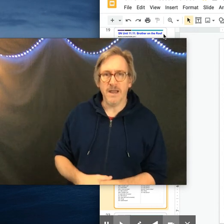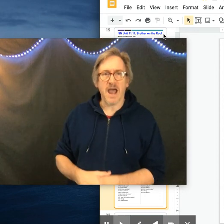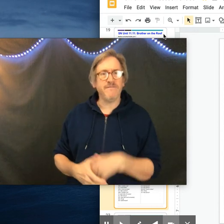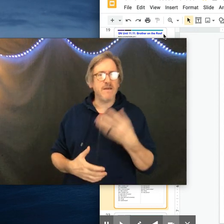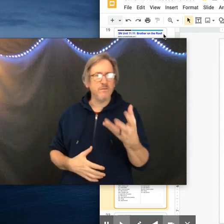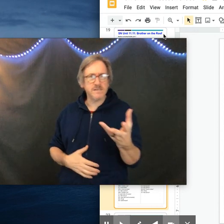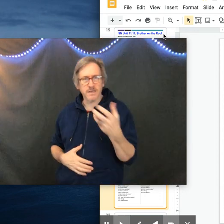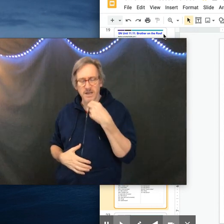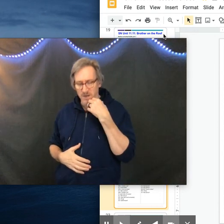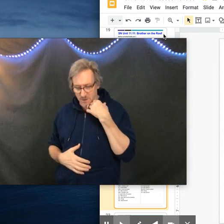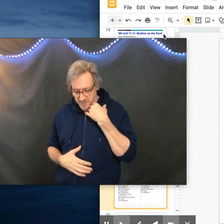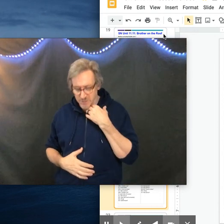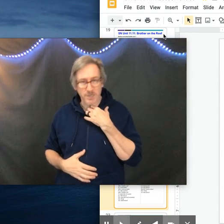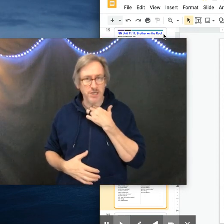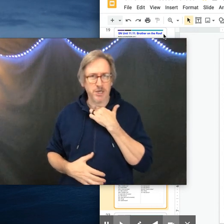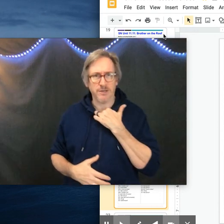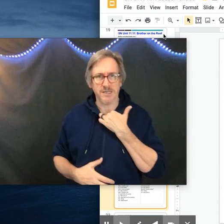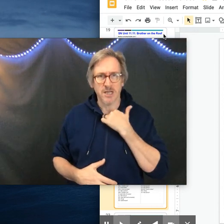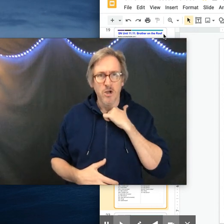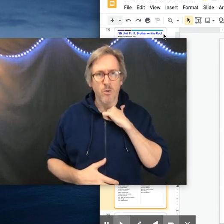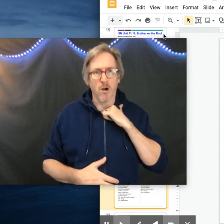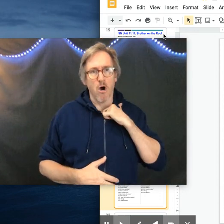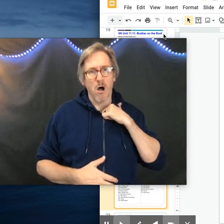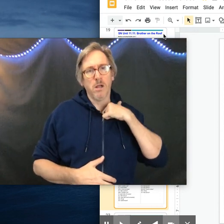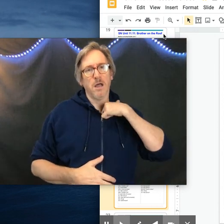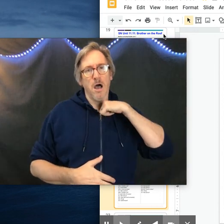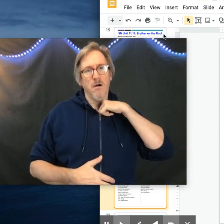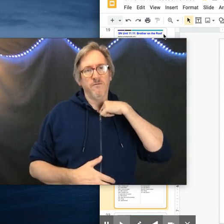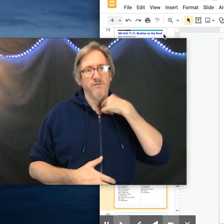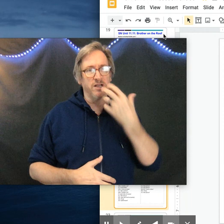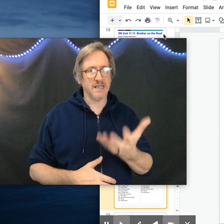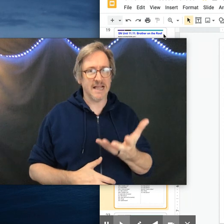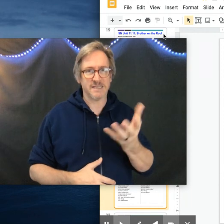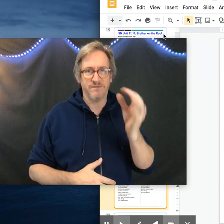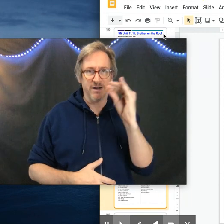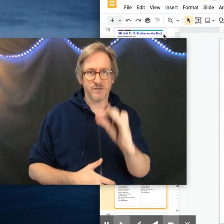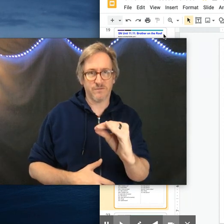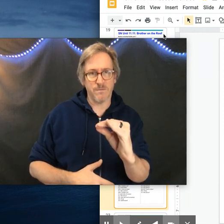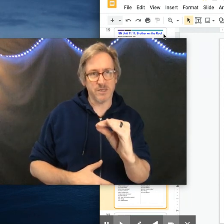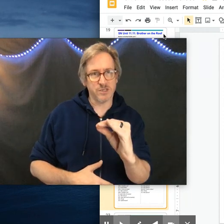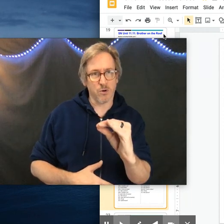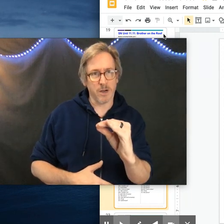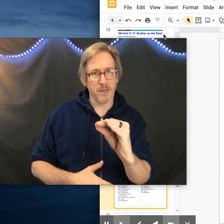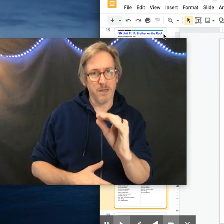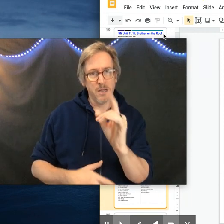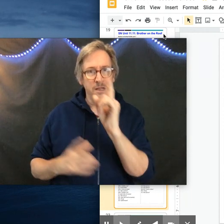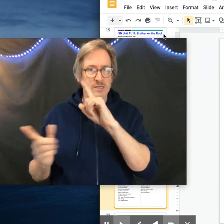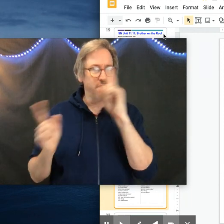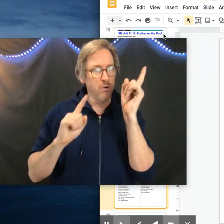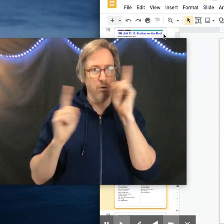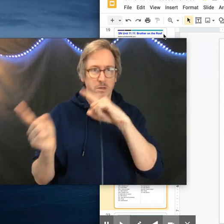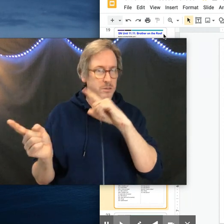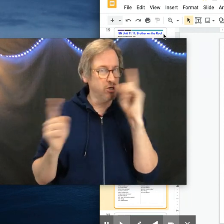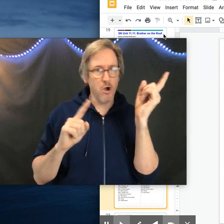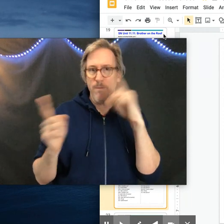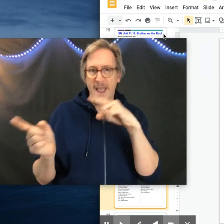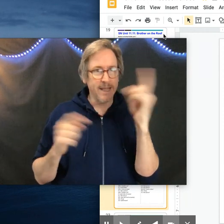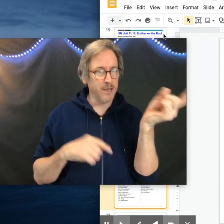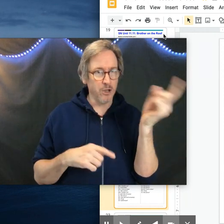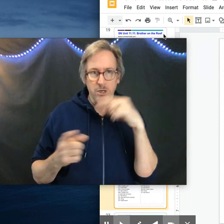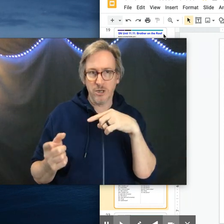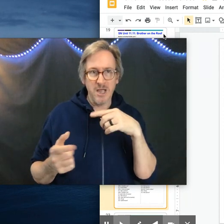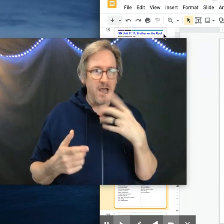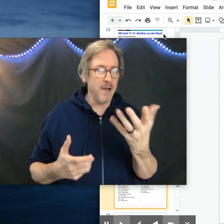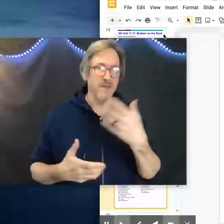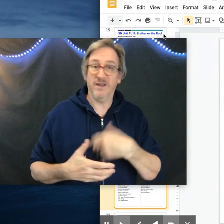And then I found this online, and another teacher has shared this, where all of the classifiers from the story. So go back